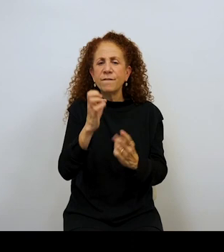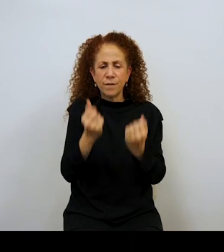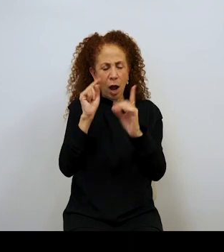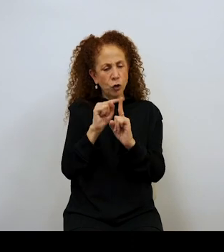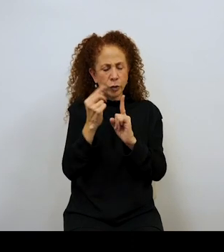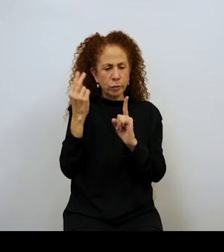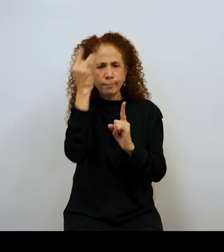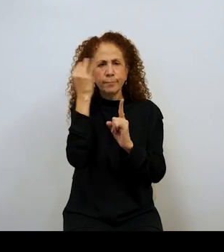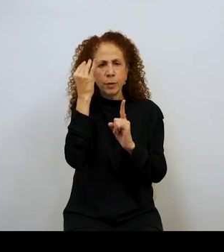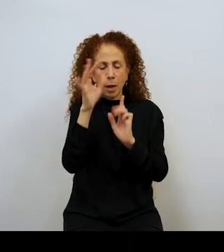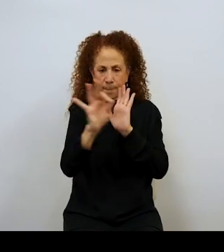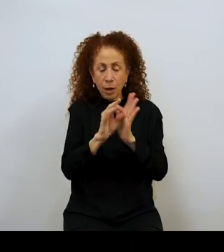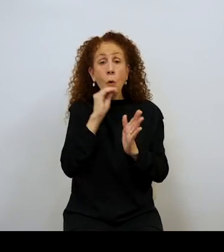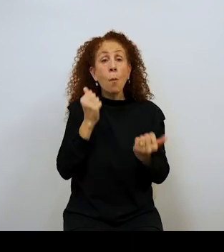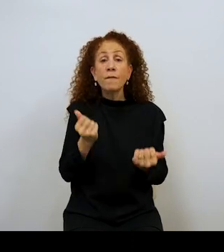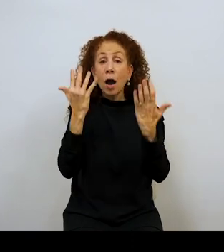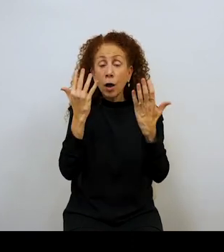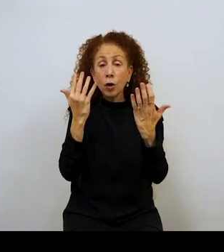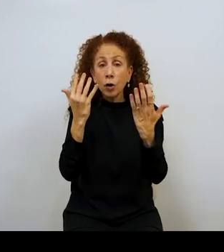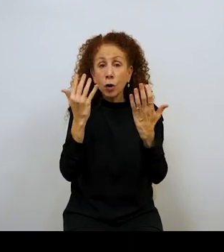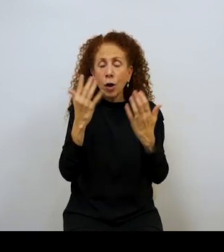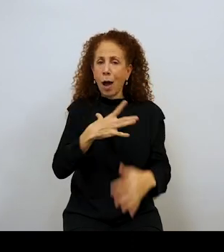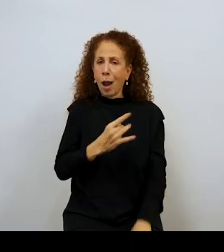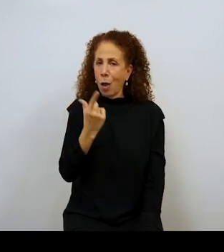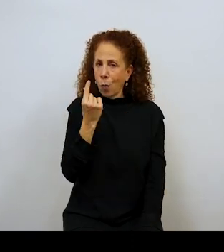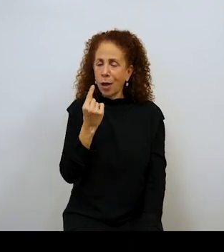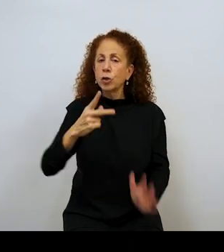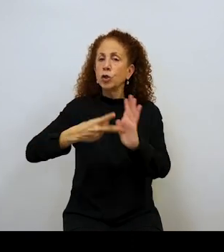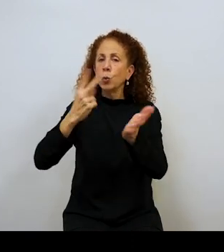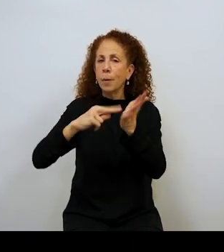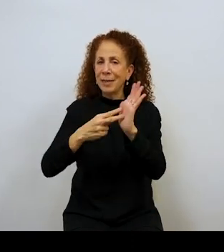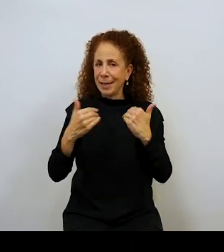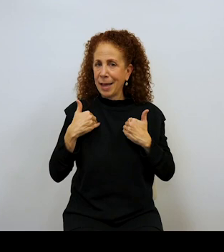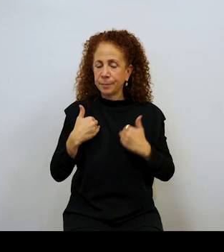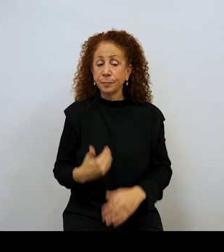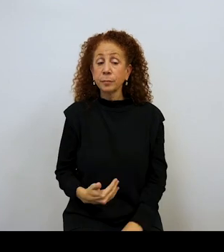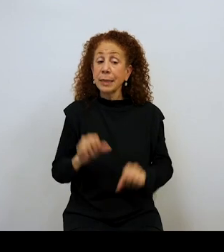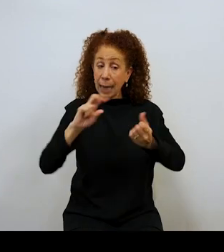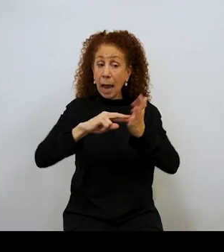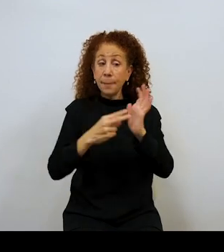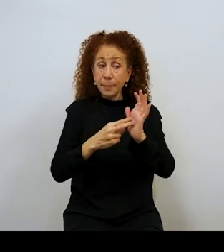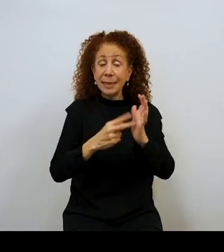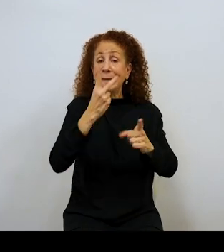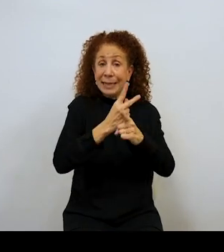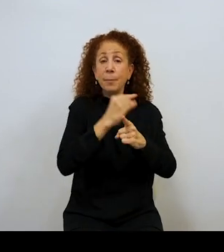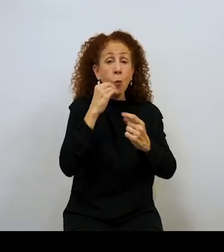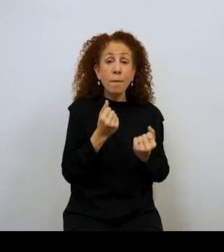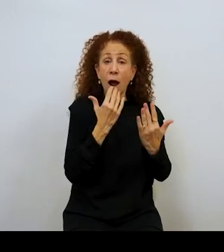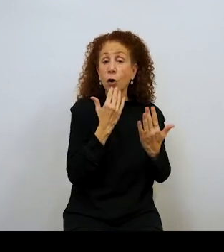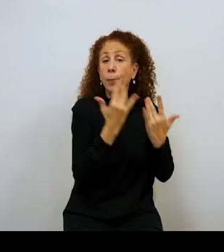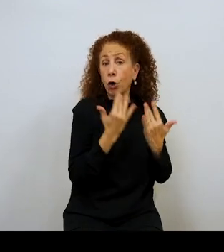And I came on Home Fire, and what I liked in there was that duality. On one hand, you have, of course, keep the home fires